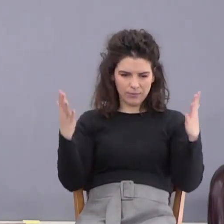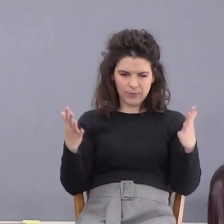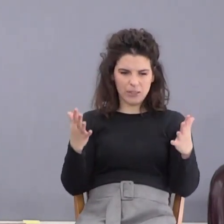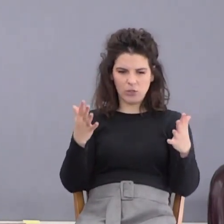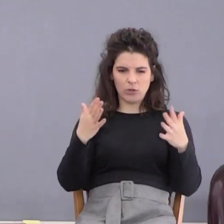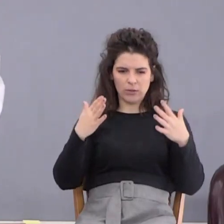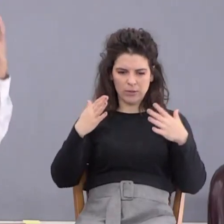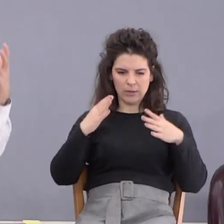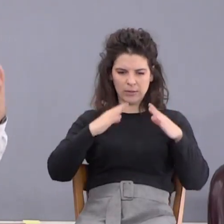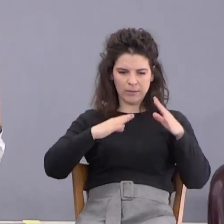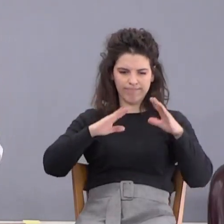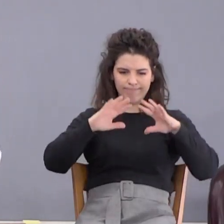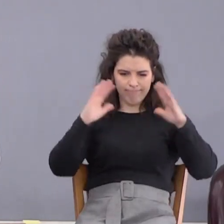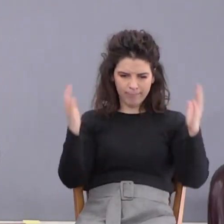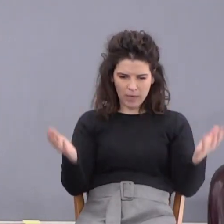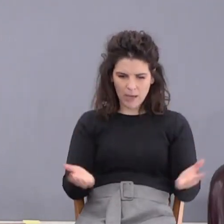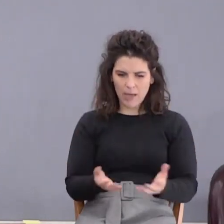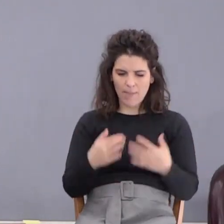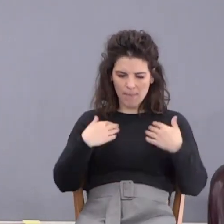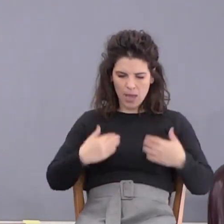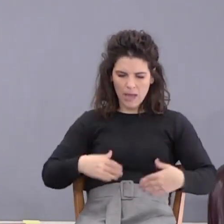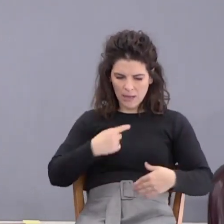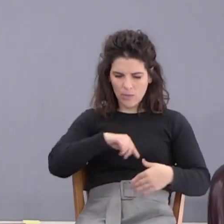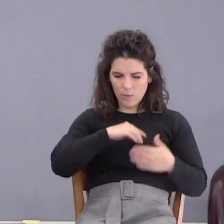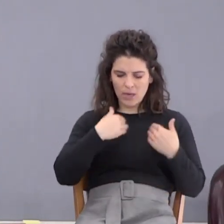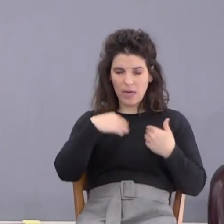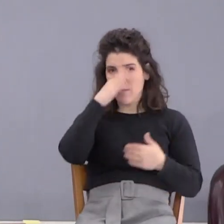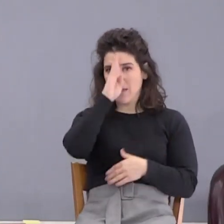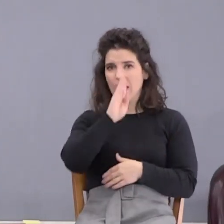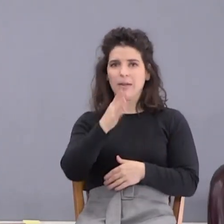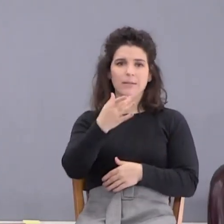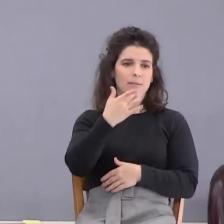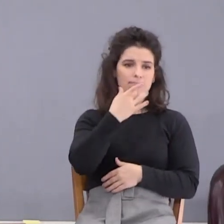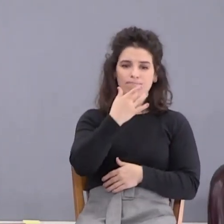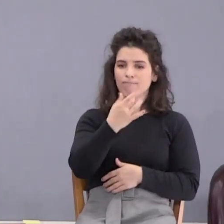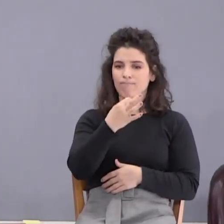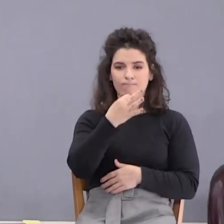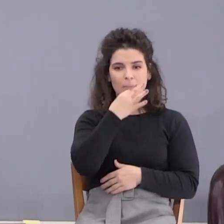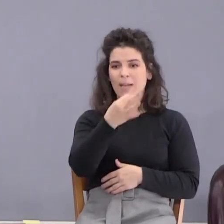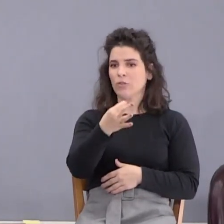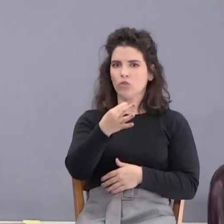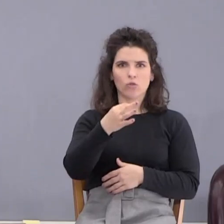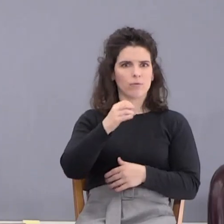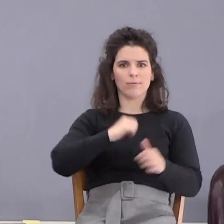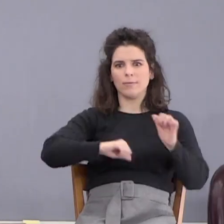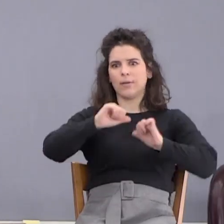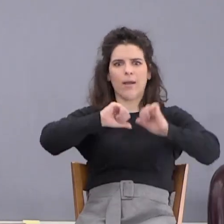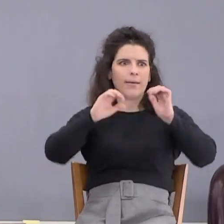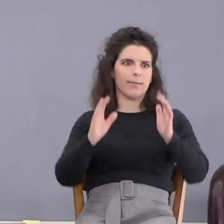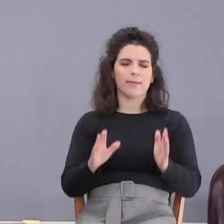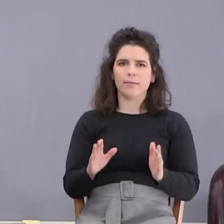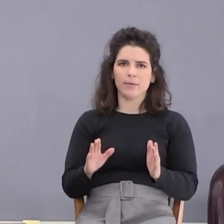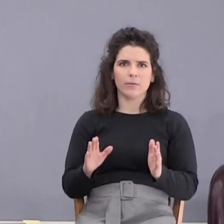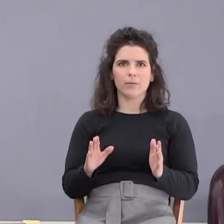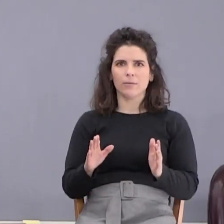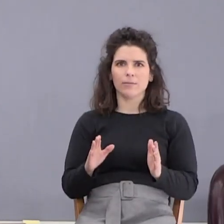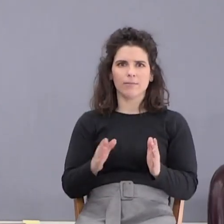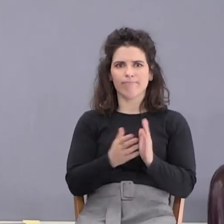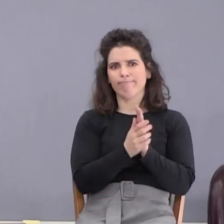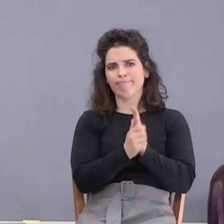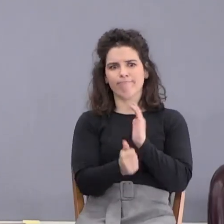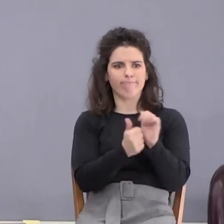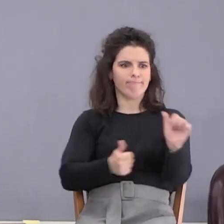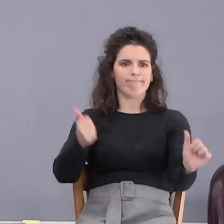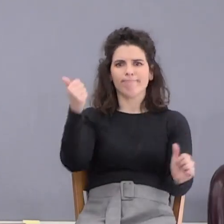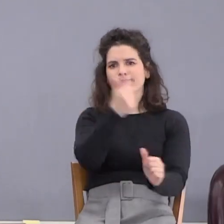this biosphere. God is the master ergonomic scientist, okay? He fits